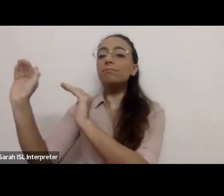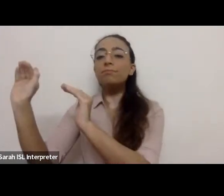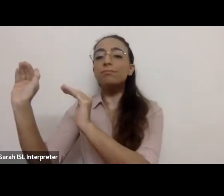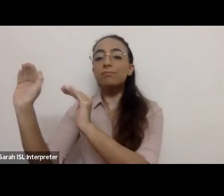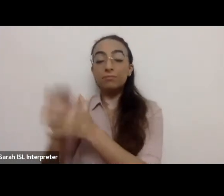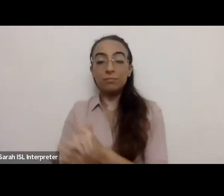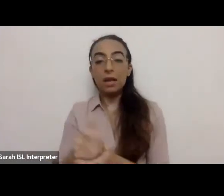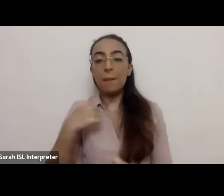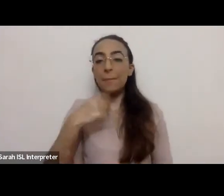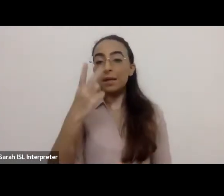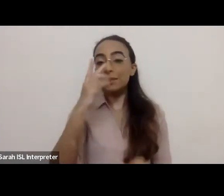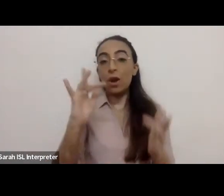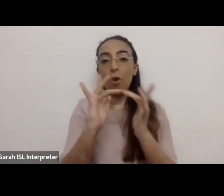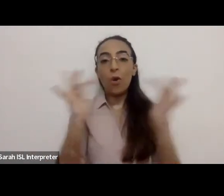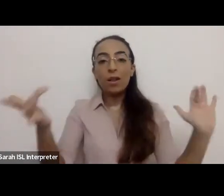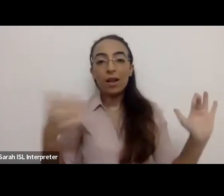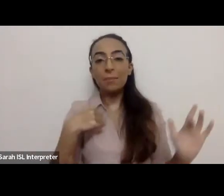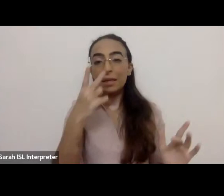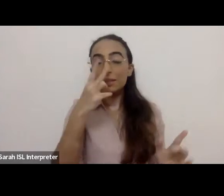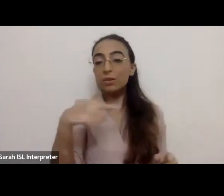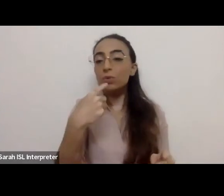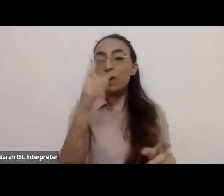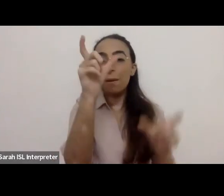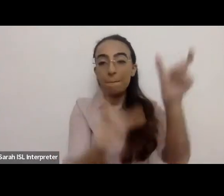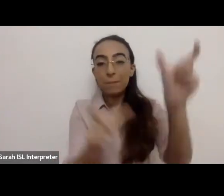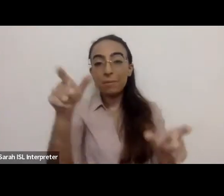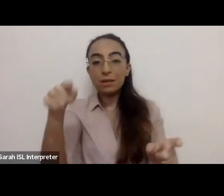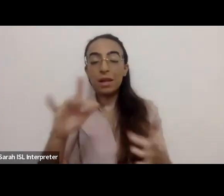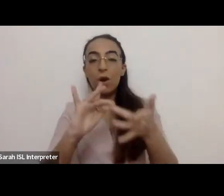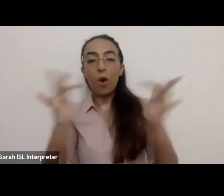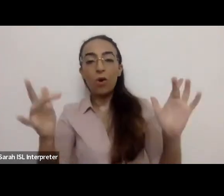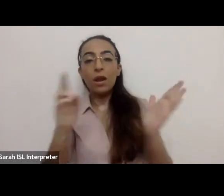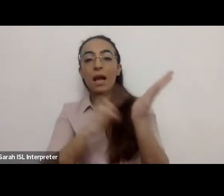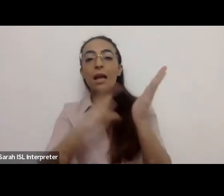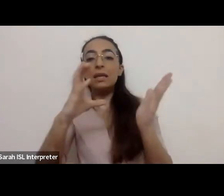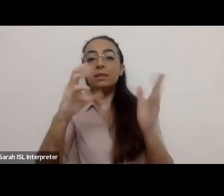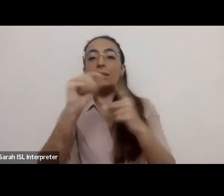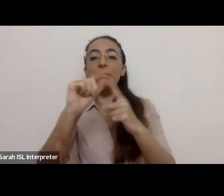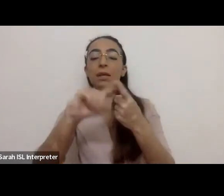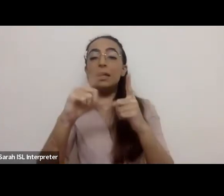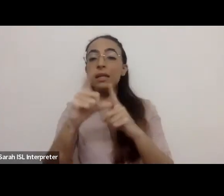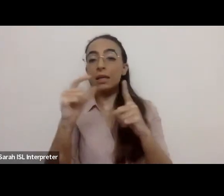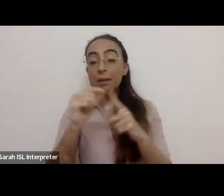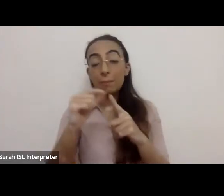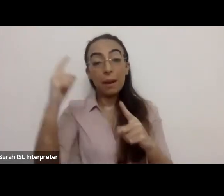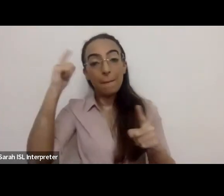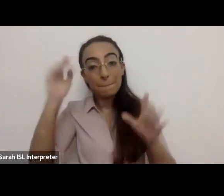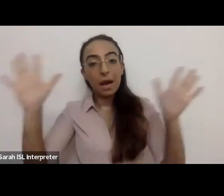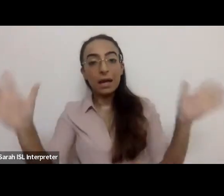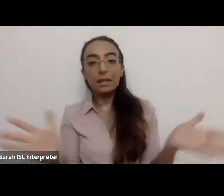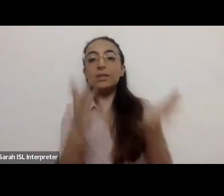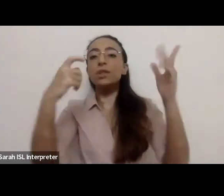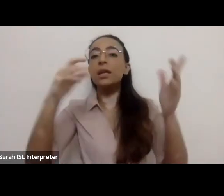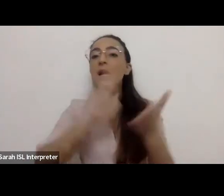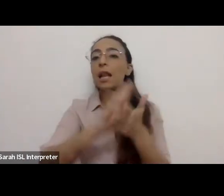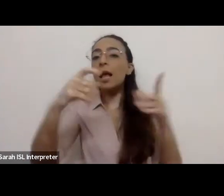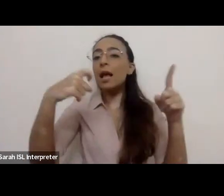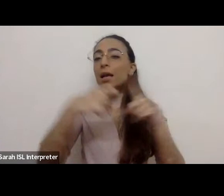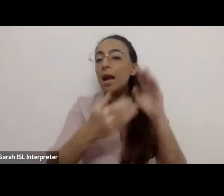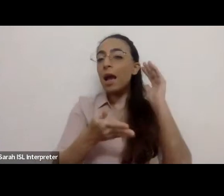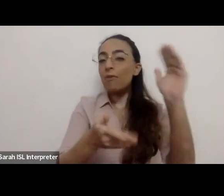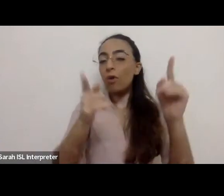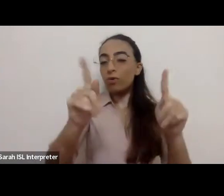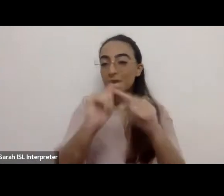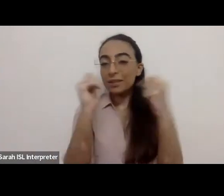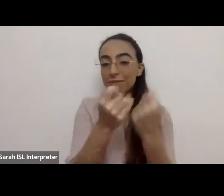room, the participants in this online NCPEDP-MIndtree Helen Keller Awards, I feel a sense of pride